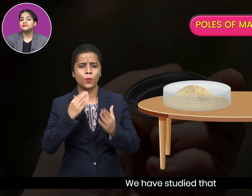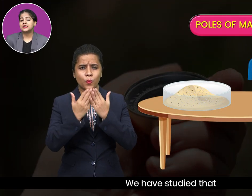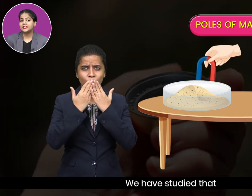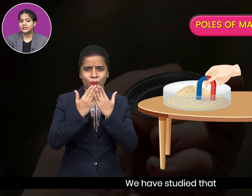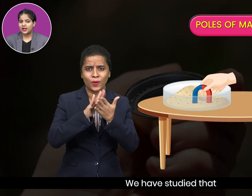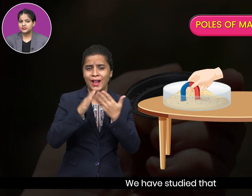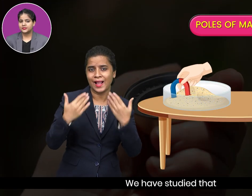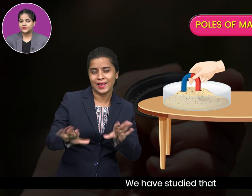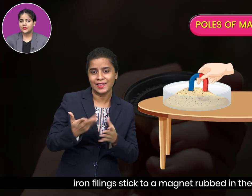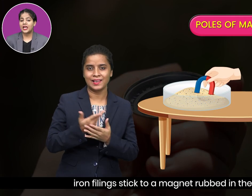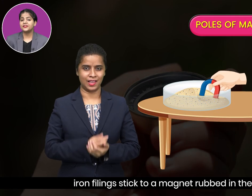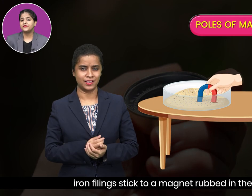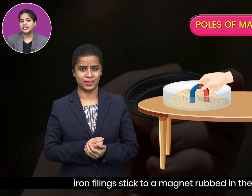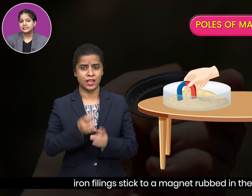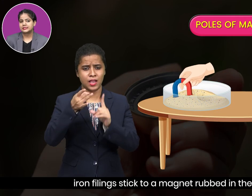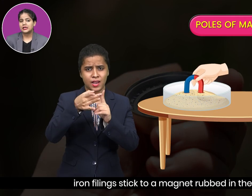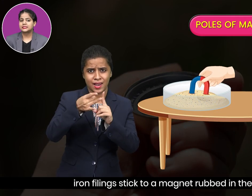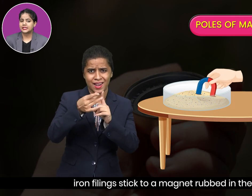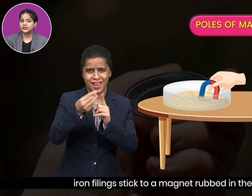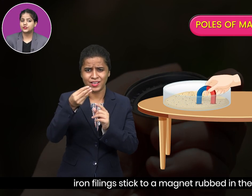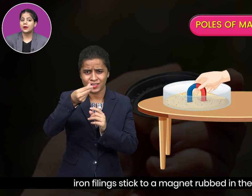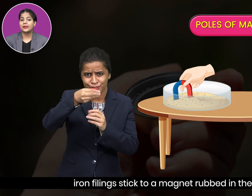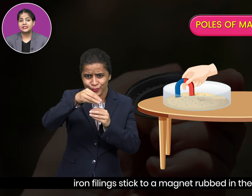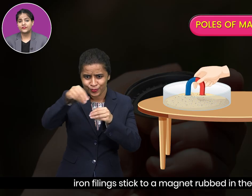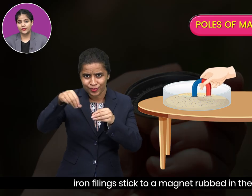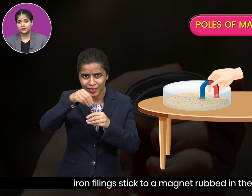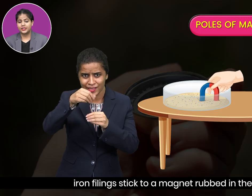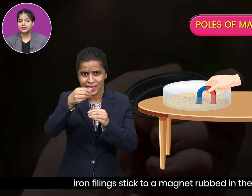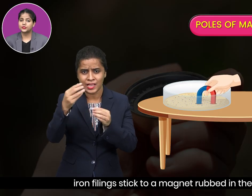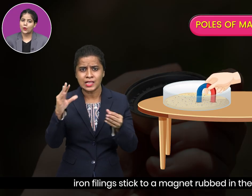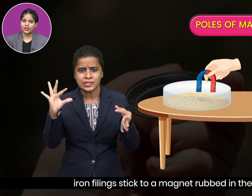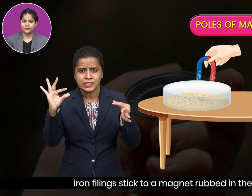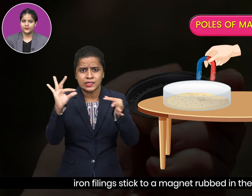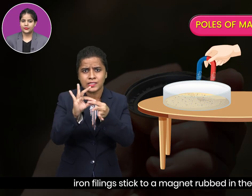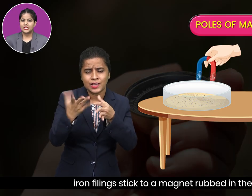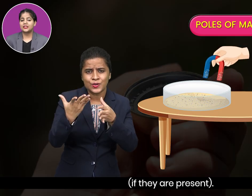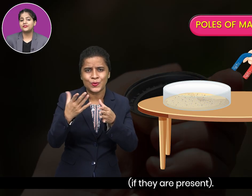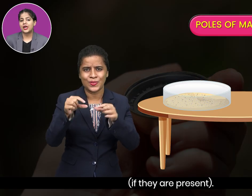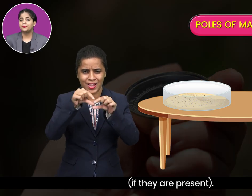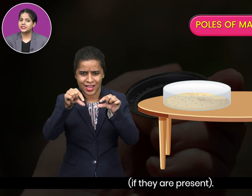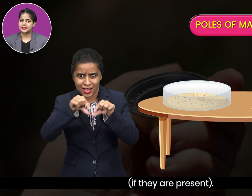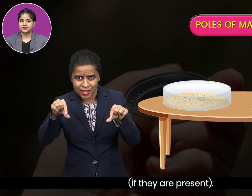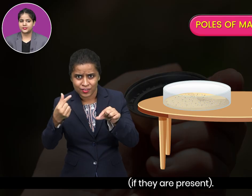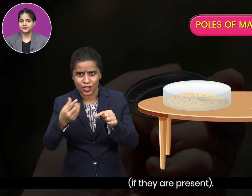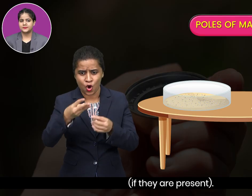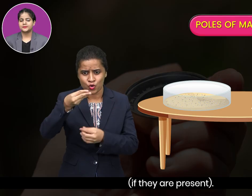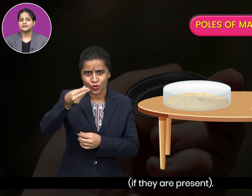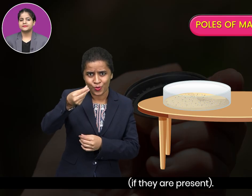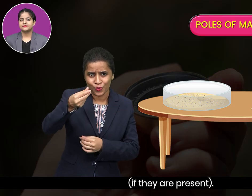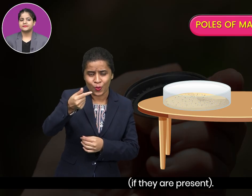We have studied that iron filings stick to a magnet rubbed in the soil if they are present.